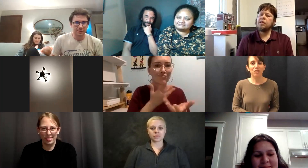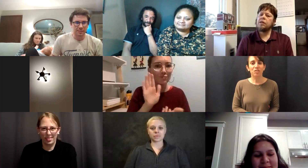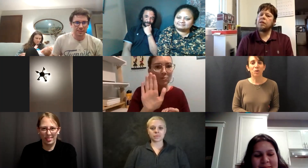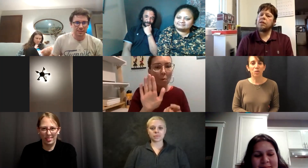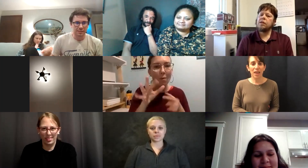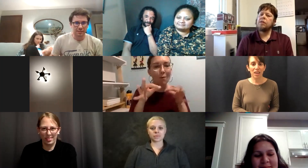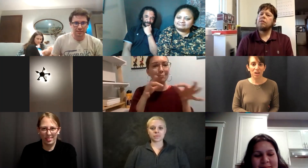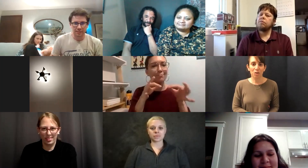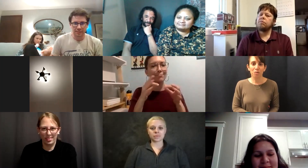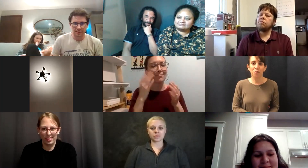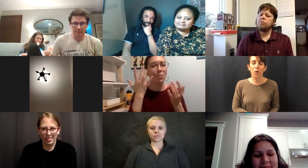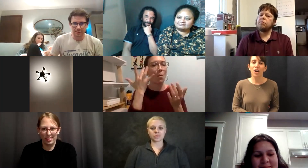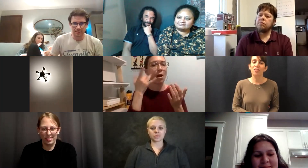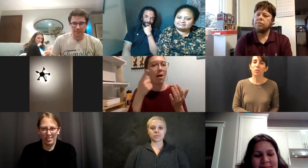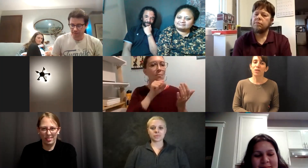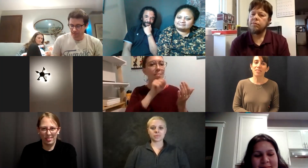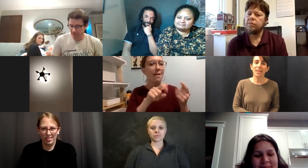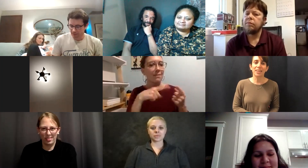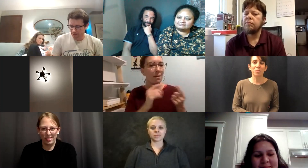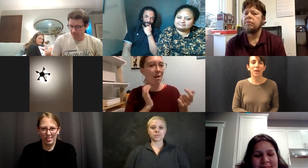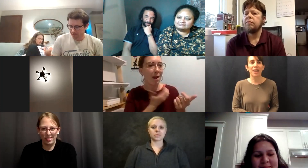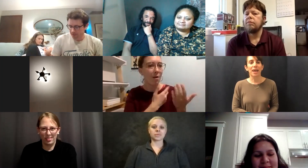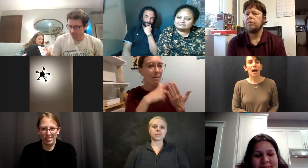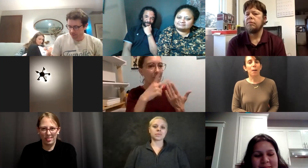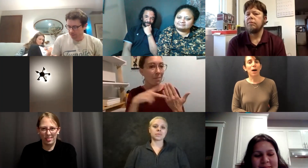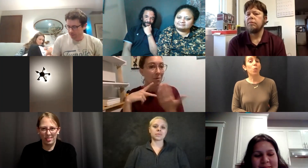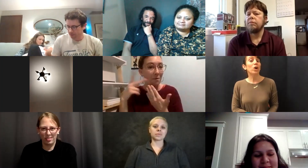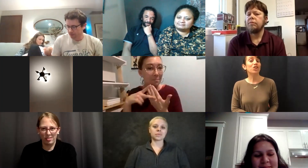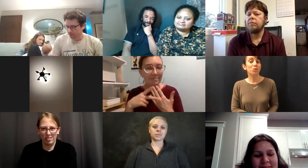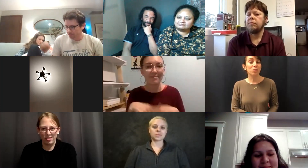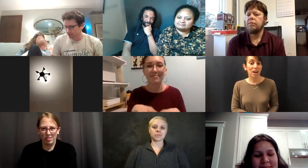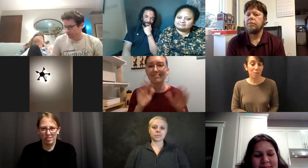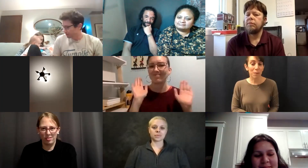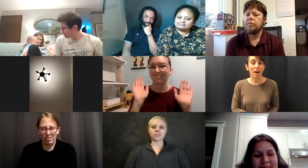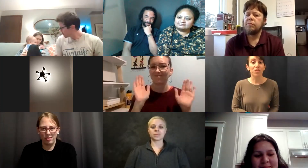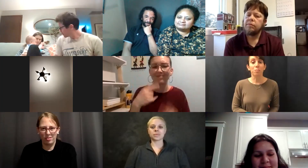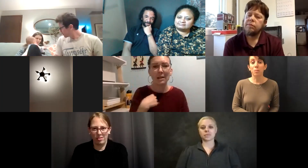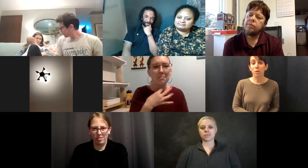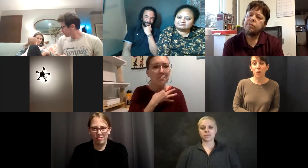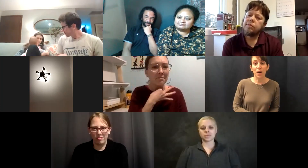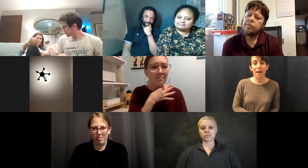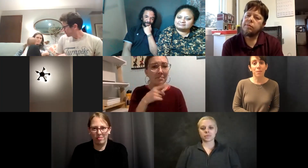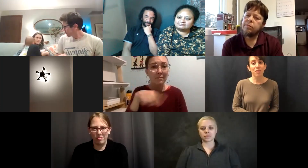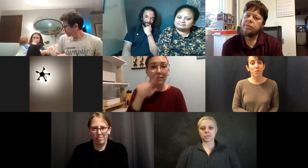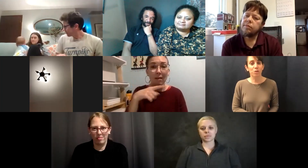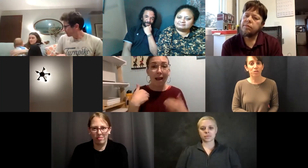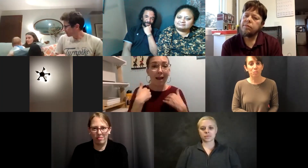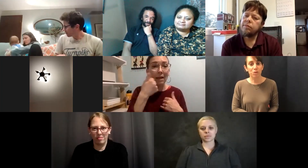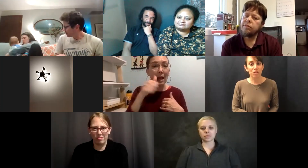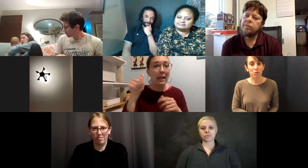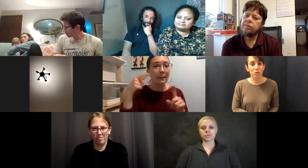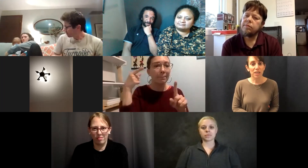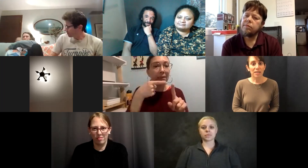Okay, so thank you for expressing a little bit about what you love about the PIP program and the